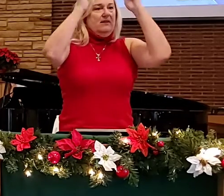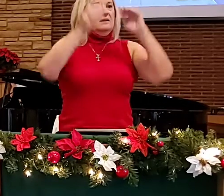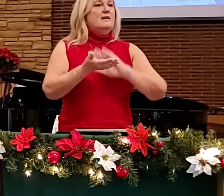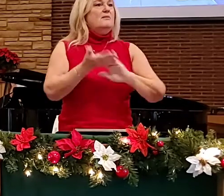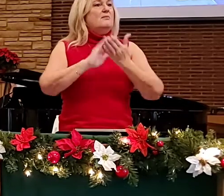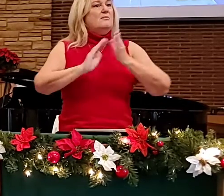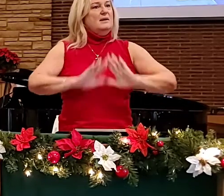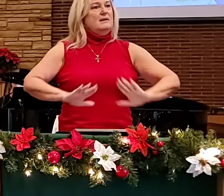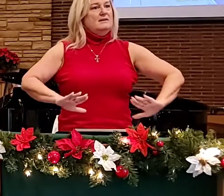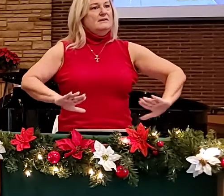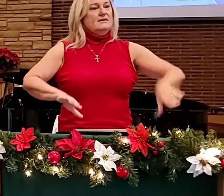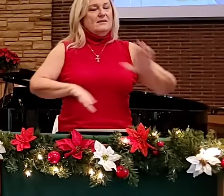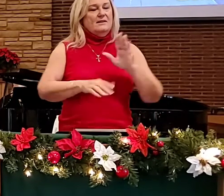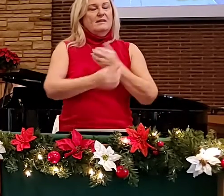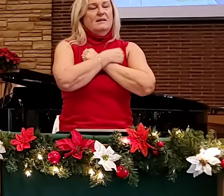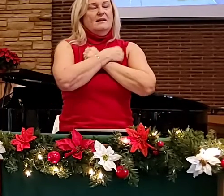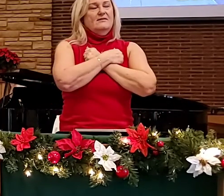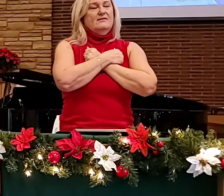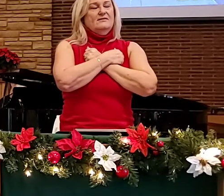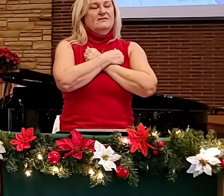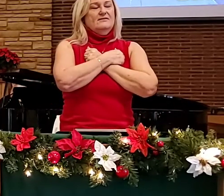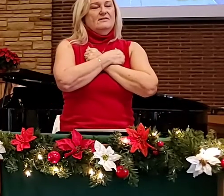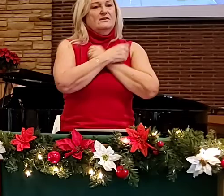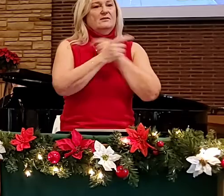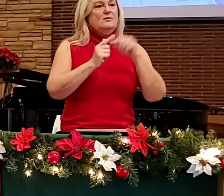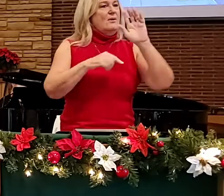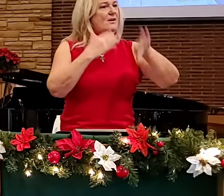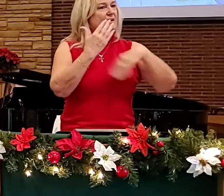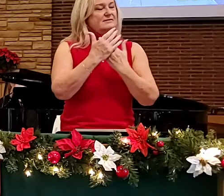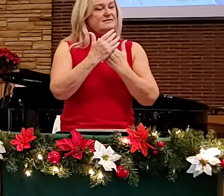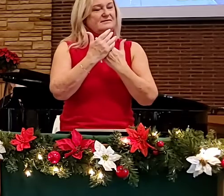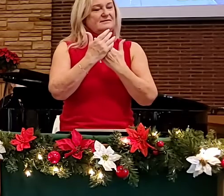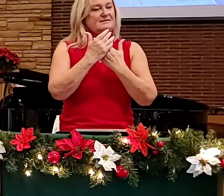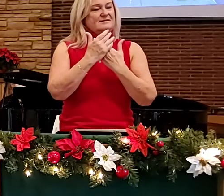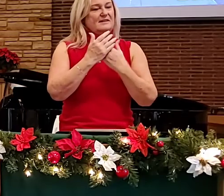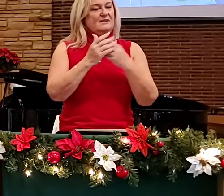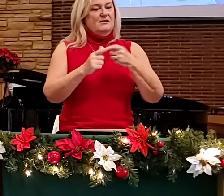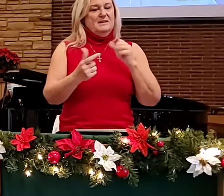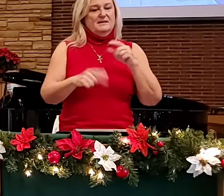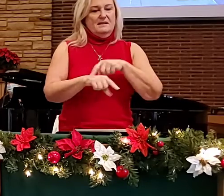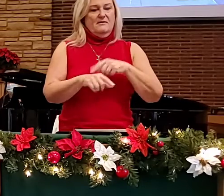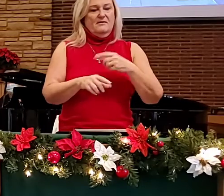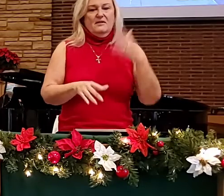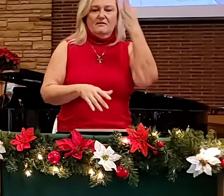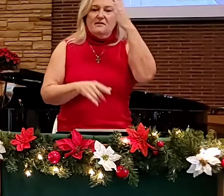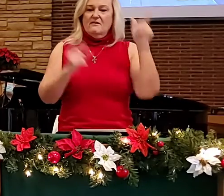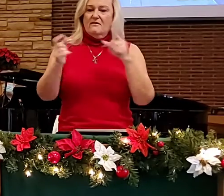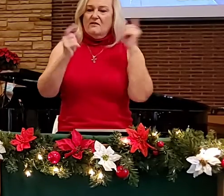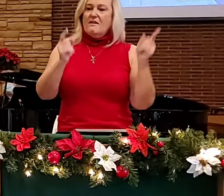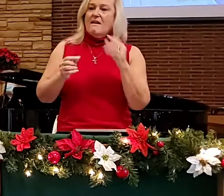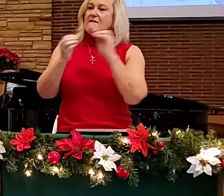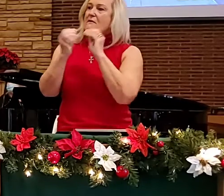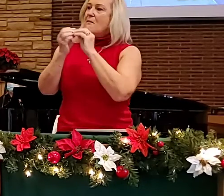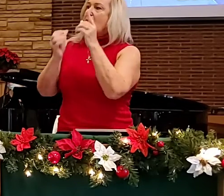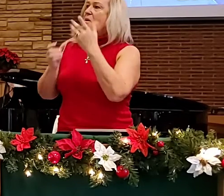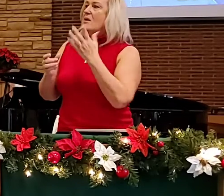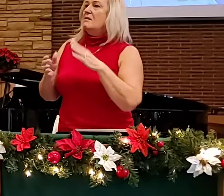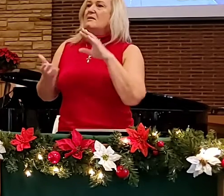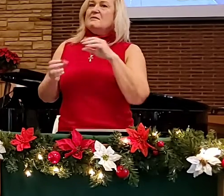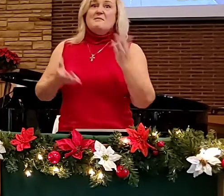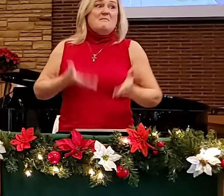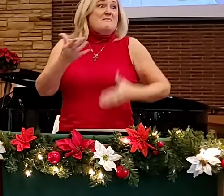peace and love to all, from this time forth and forevermore. Merry